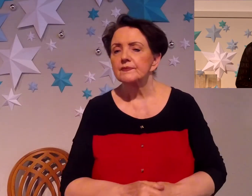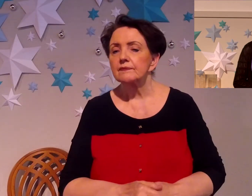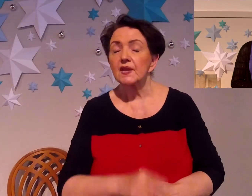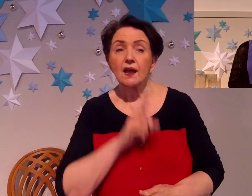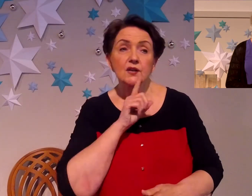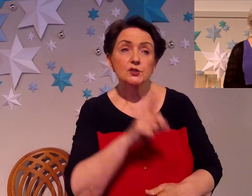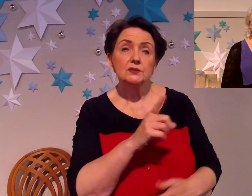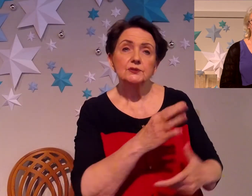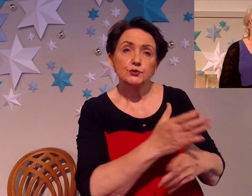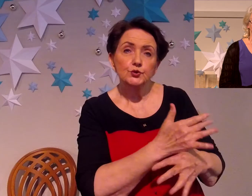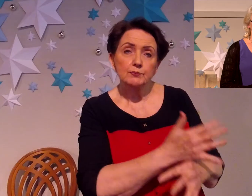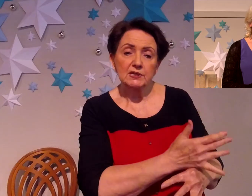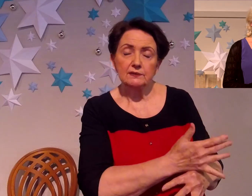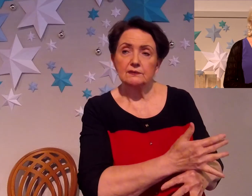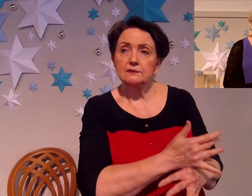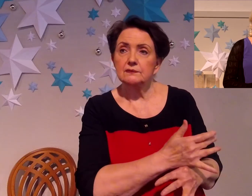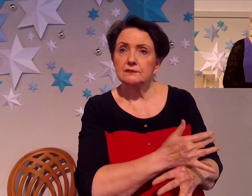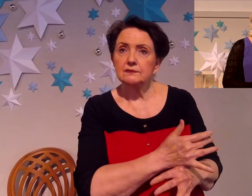Germany,